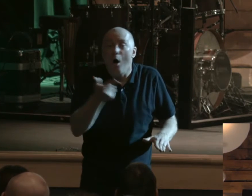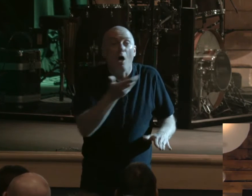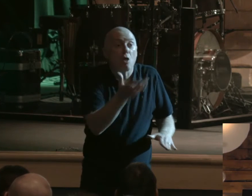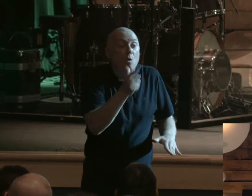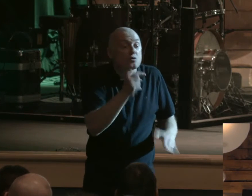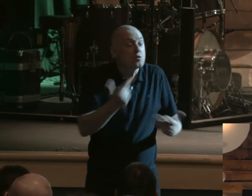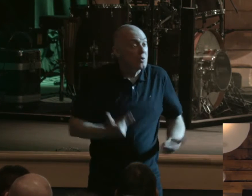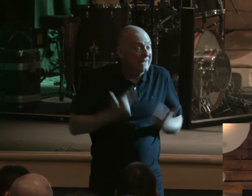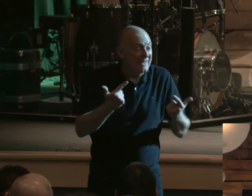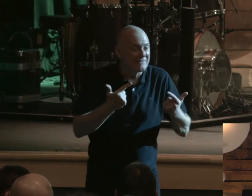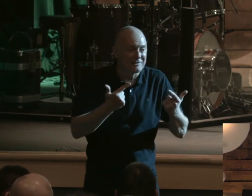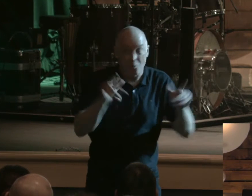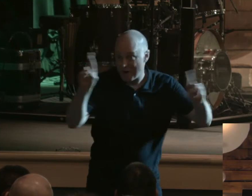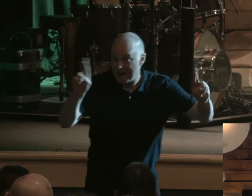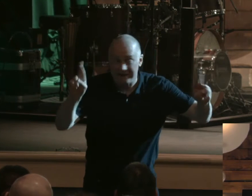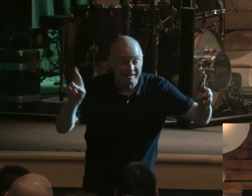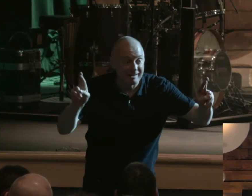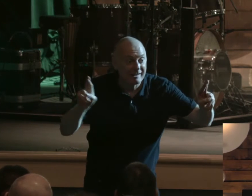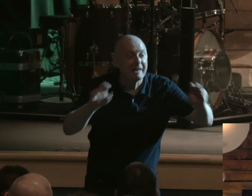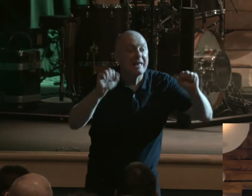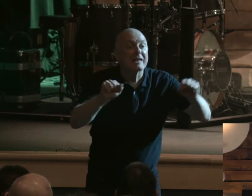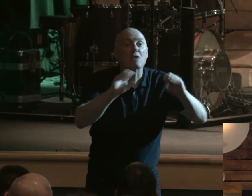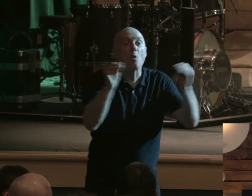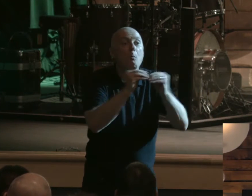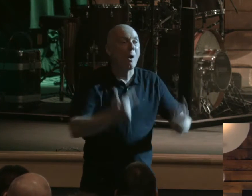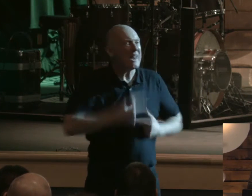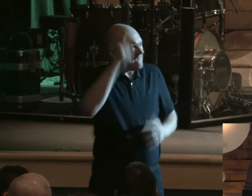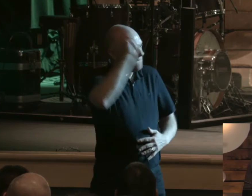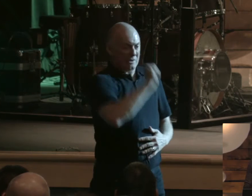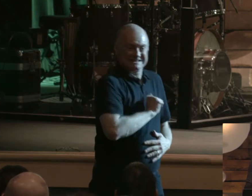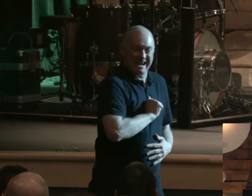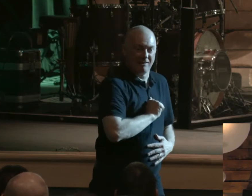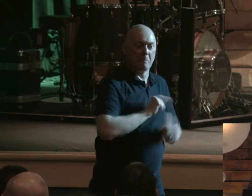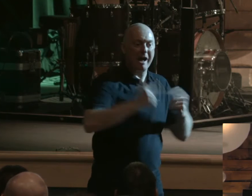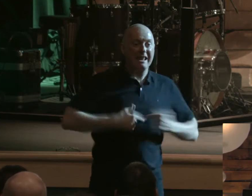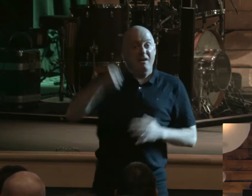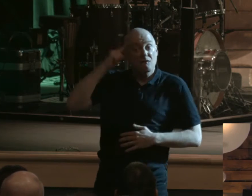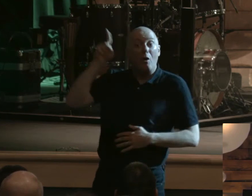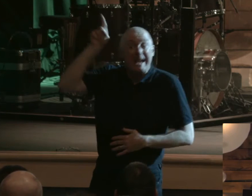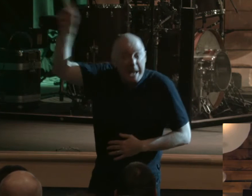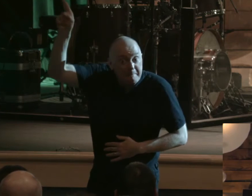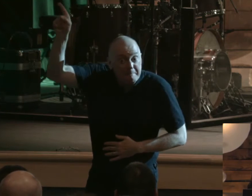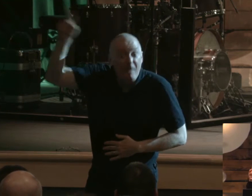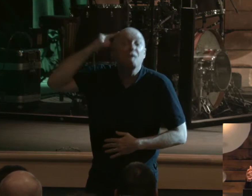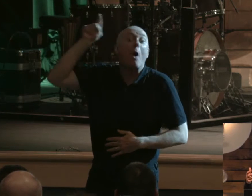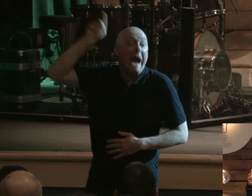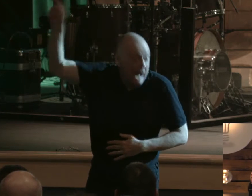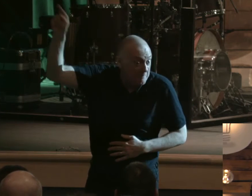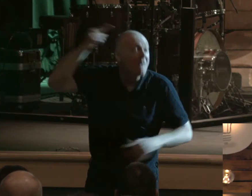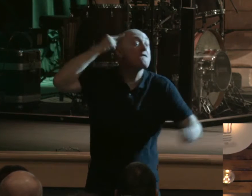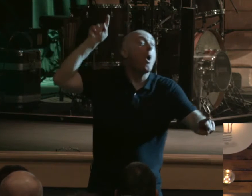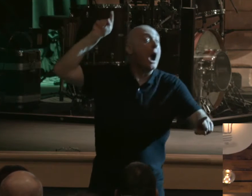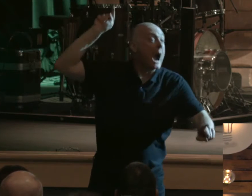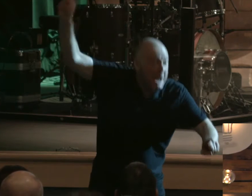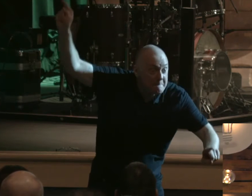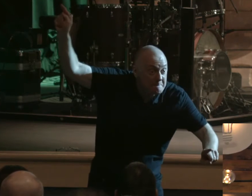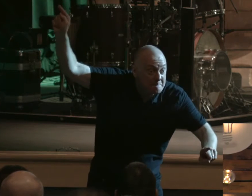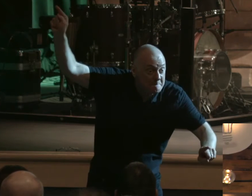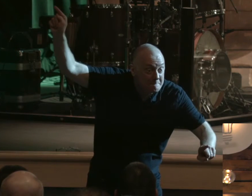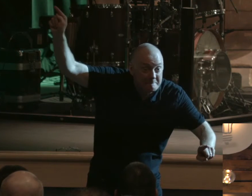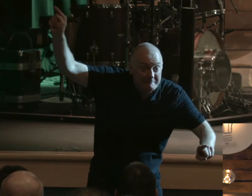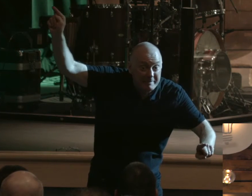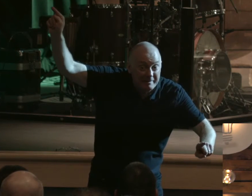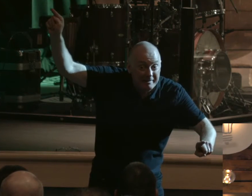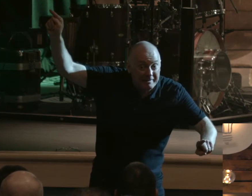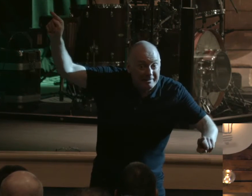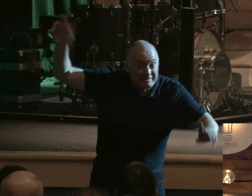who live, this is awesome, might no longer live for themselves, but for Christ, for him, but for him, hey,